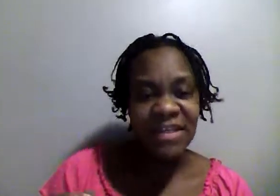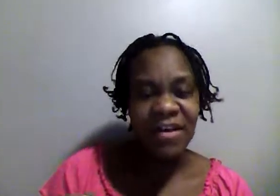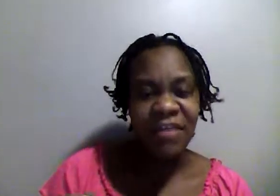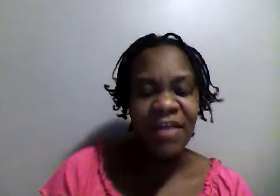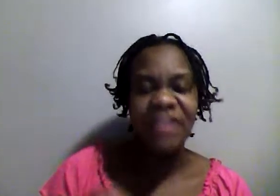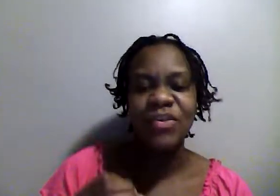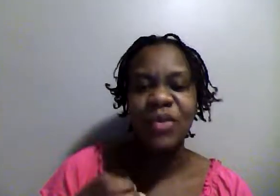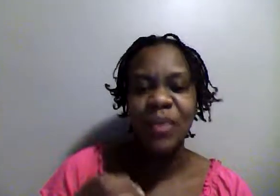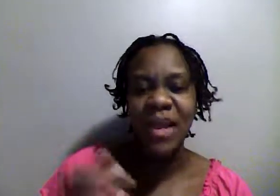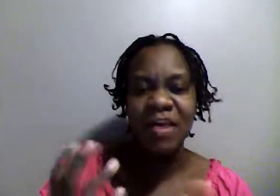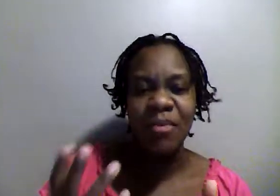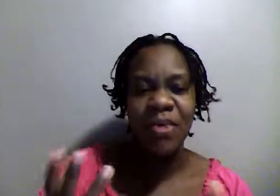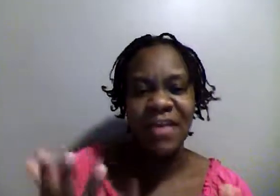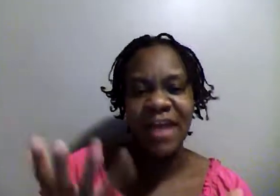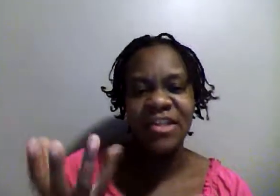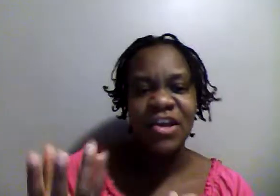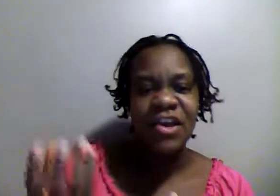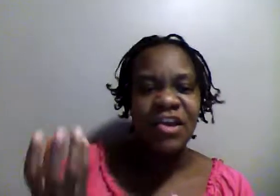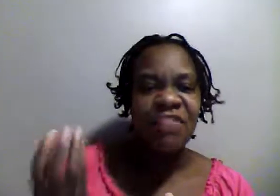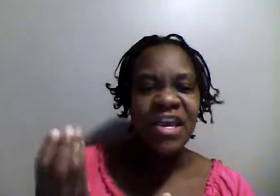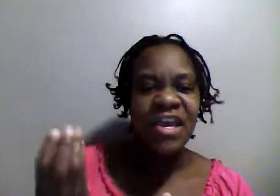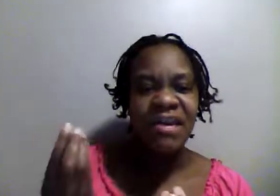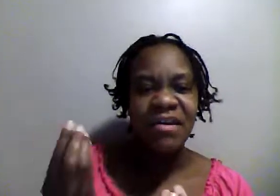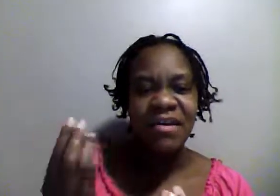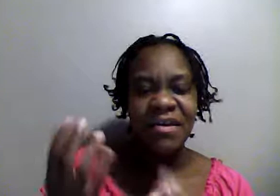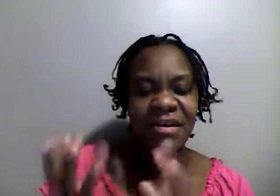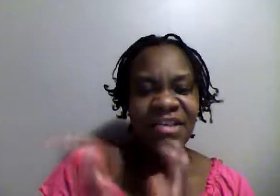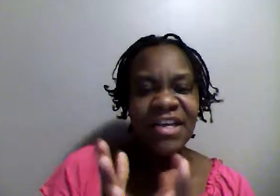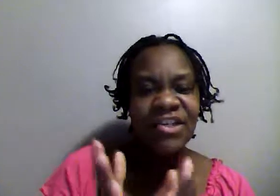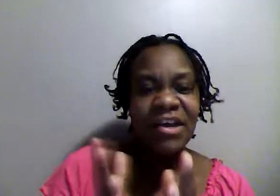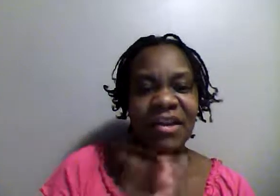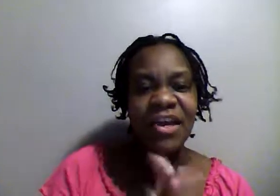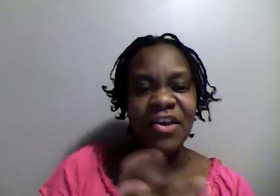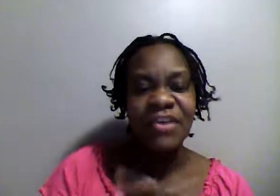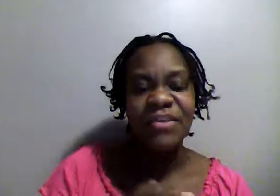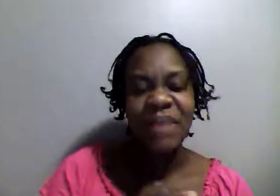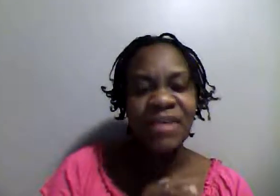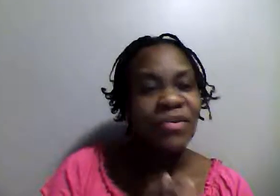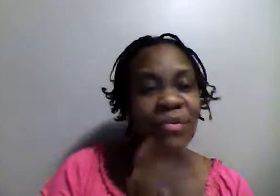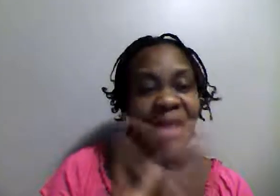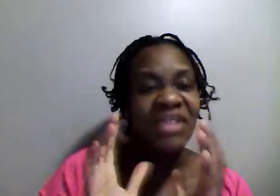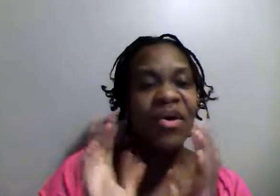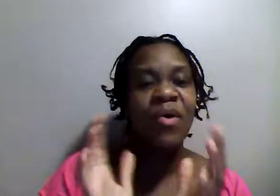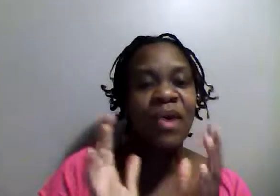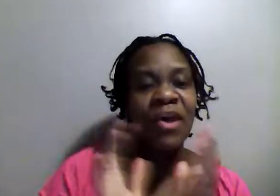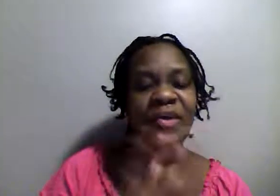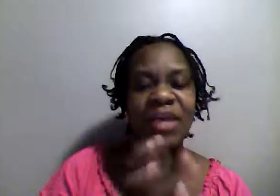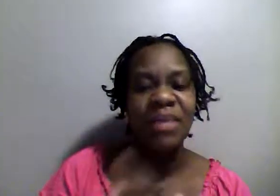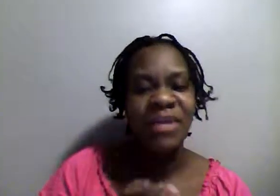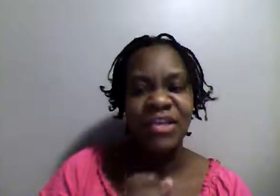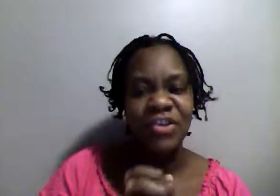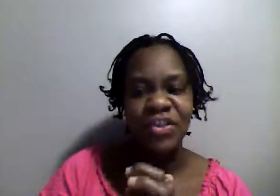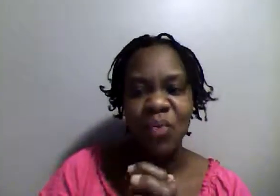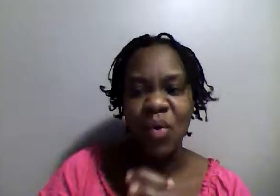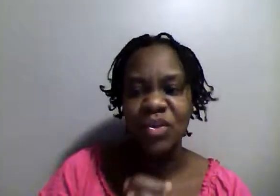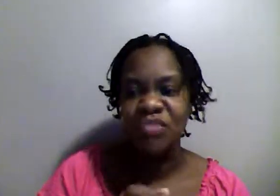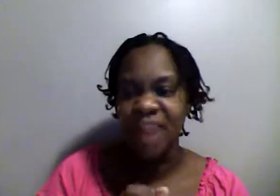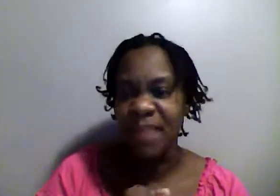and so you will end up with that green section in your tomato. No matter how long you keep it, it just won't ripen.